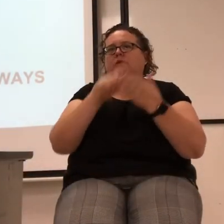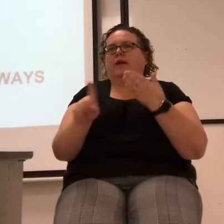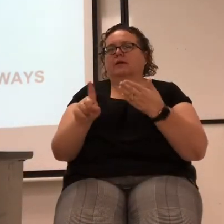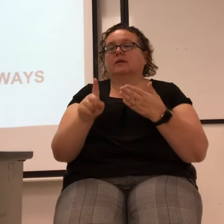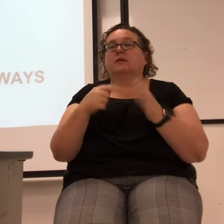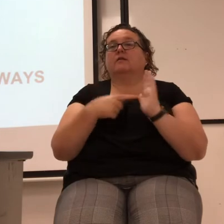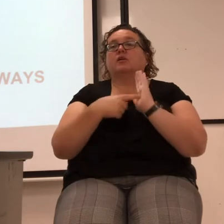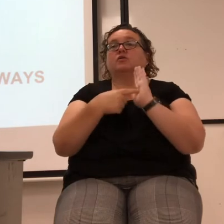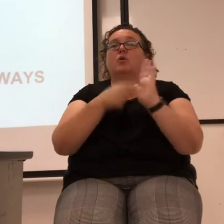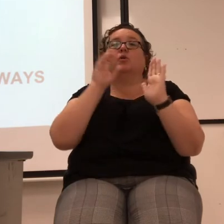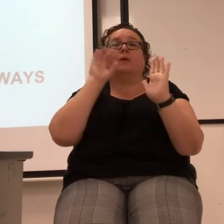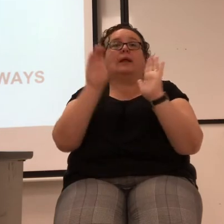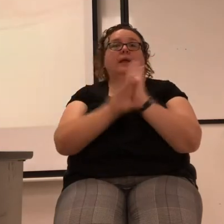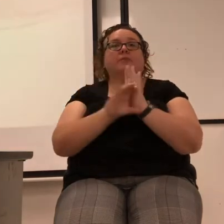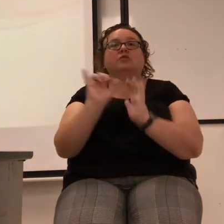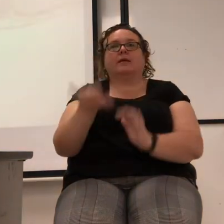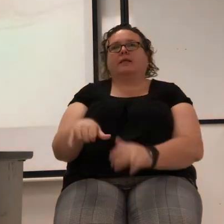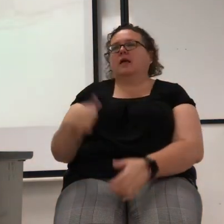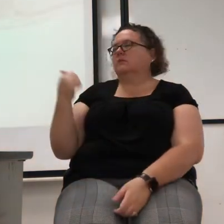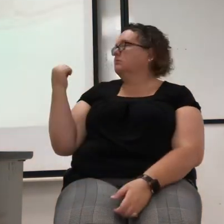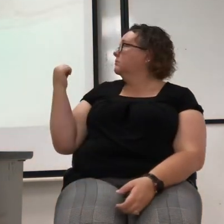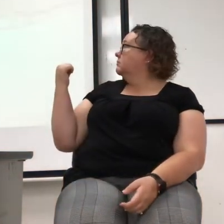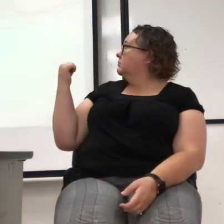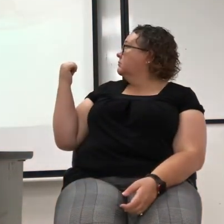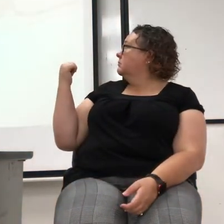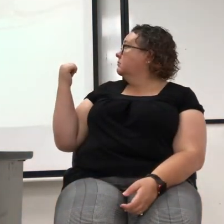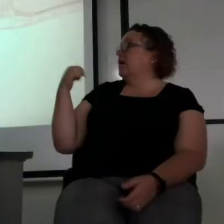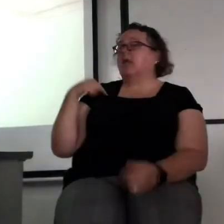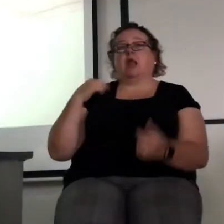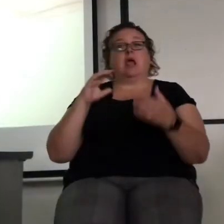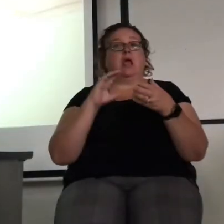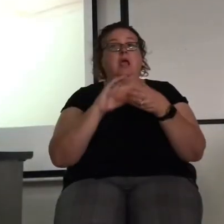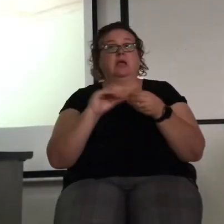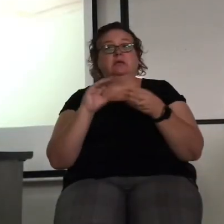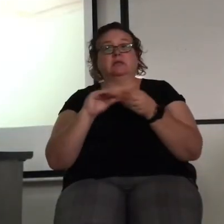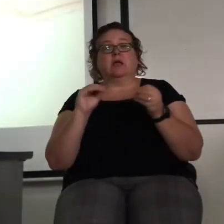I show you an image like that, and I say,